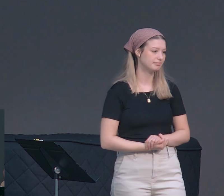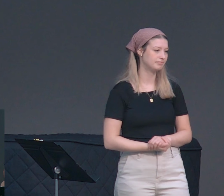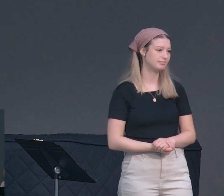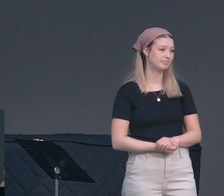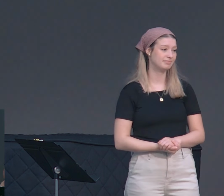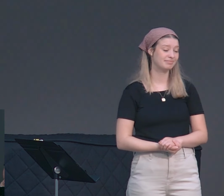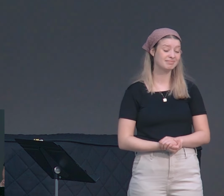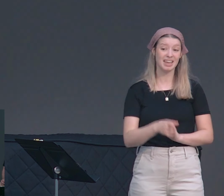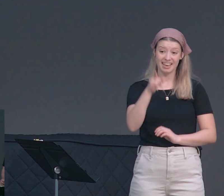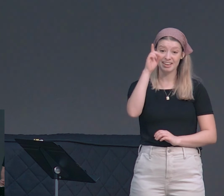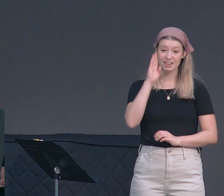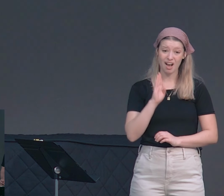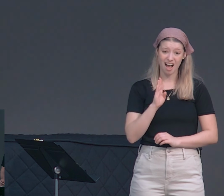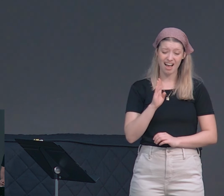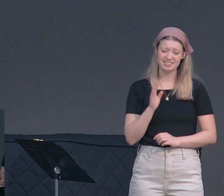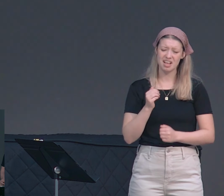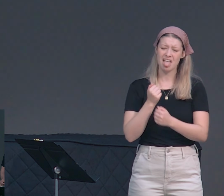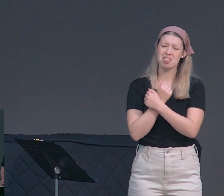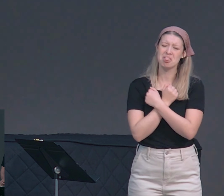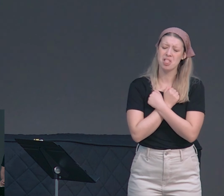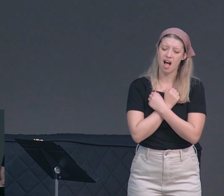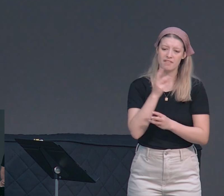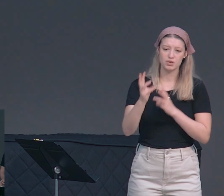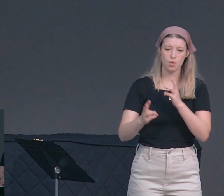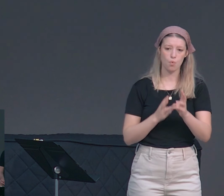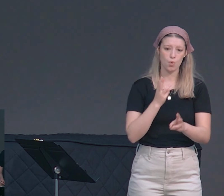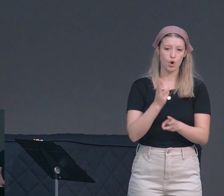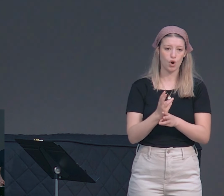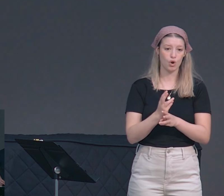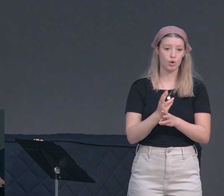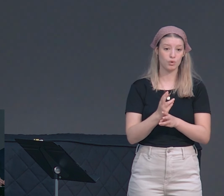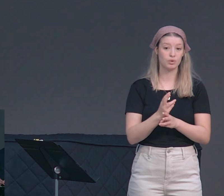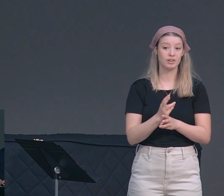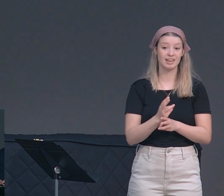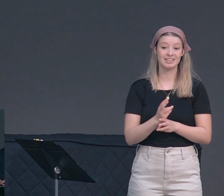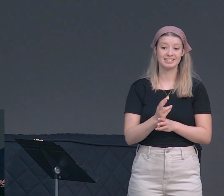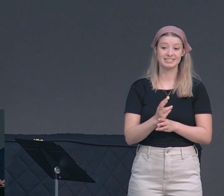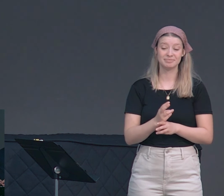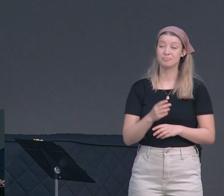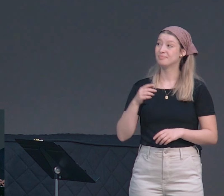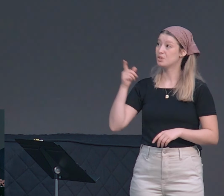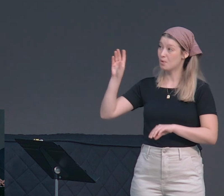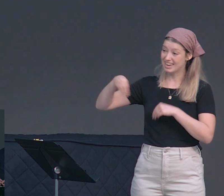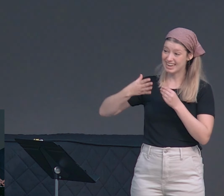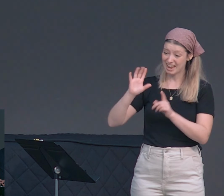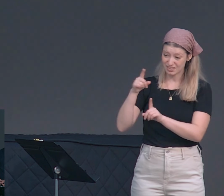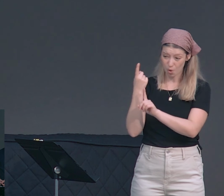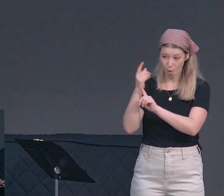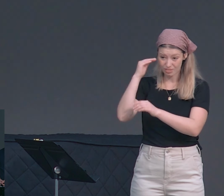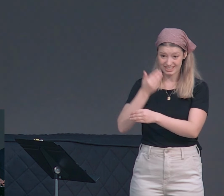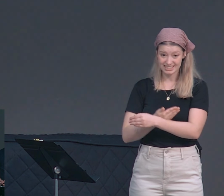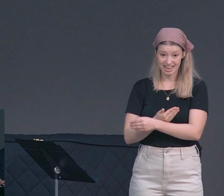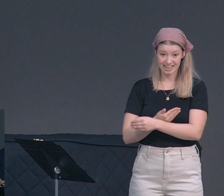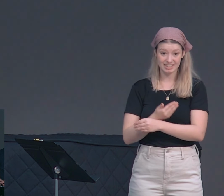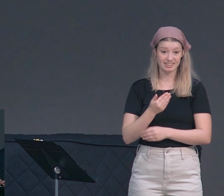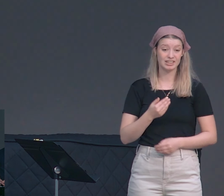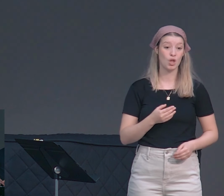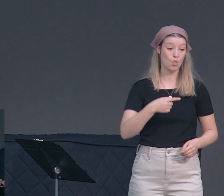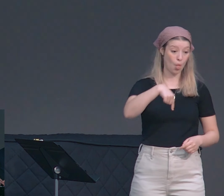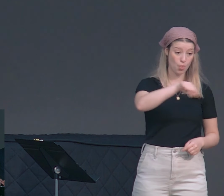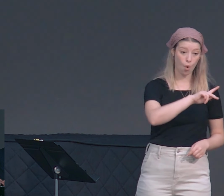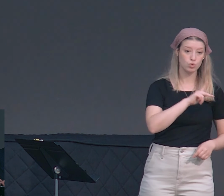For God so loved the world that he gave his only Son, that whoever believes in him should not perish,